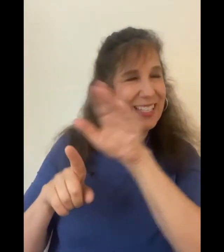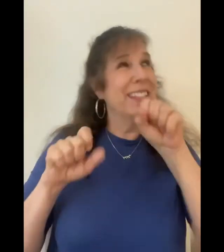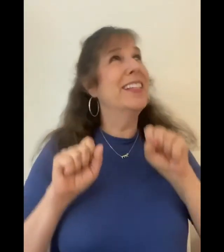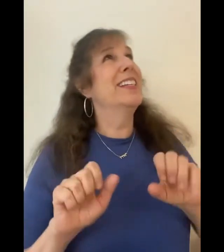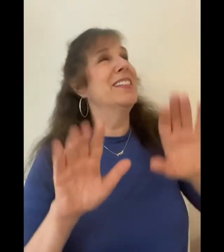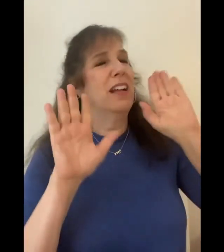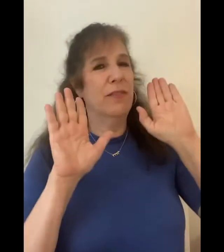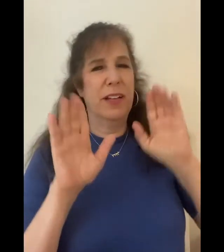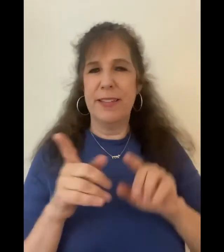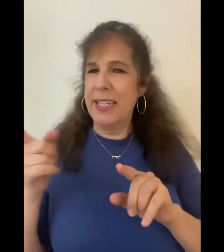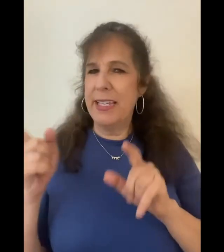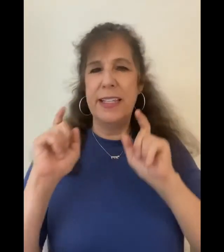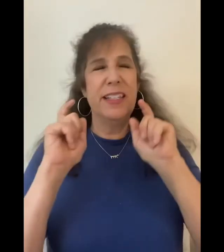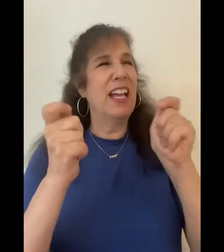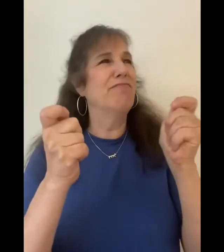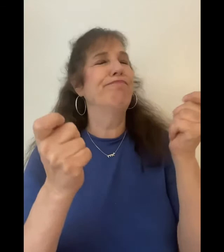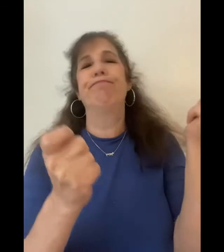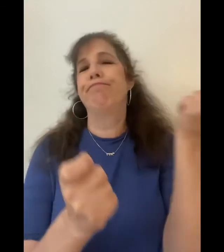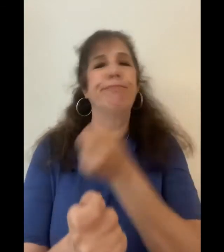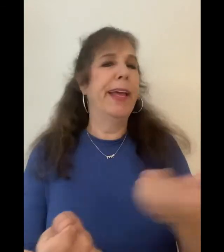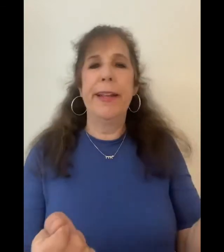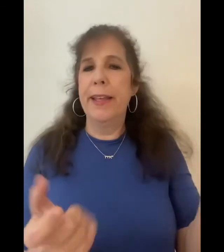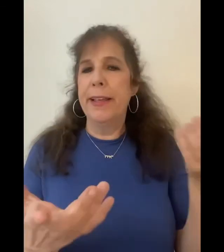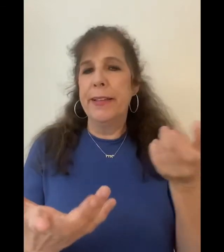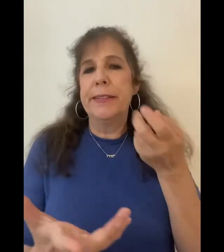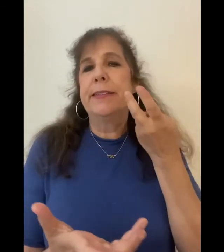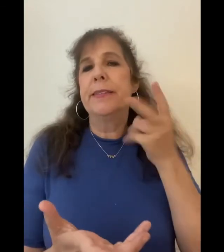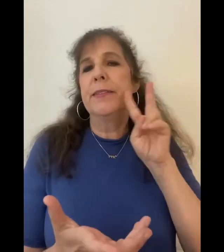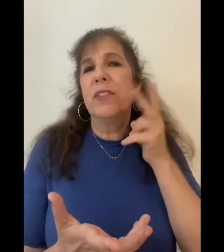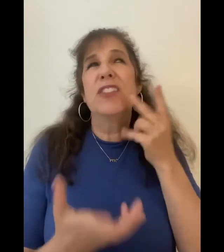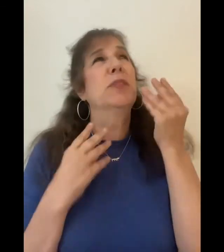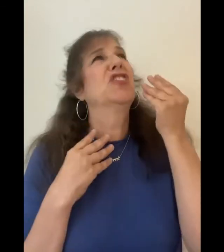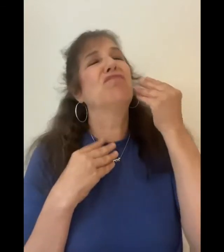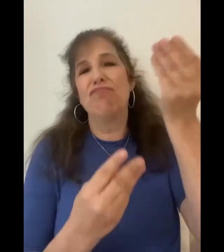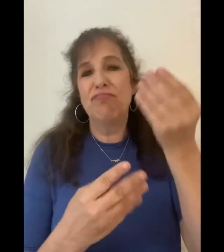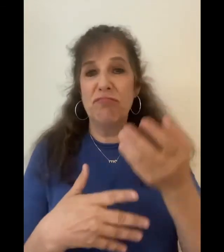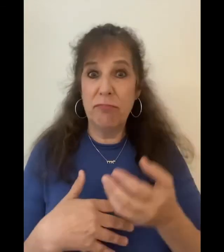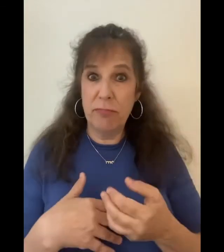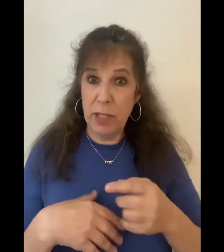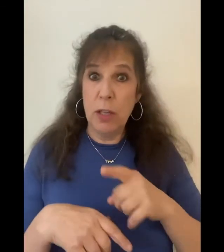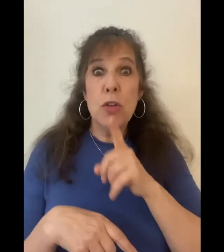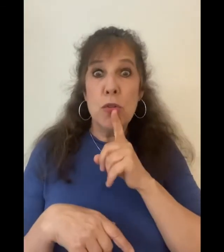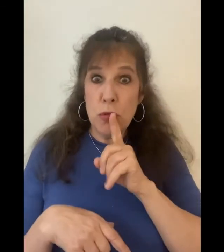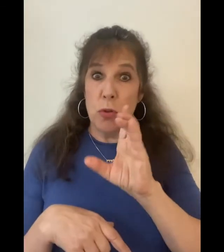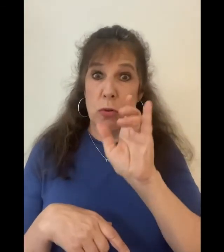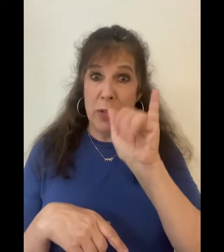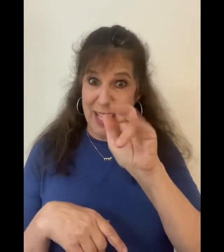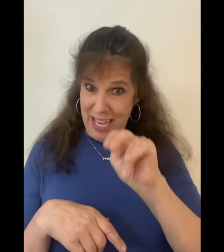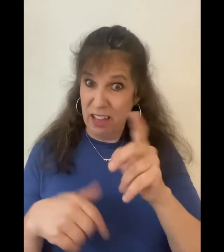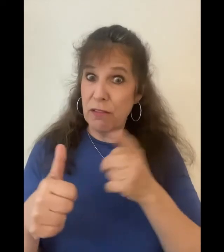random fruit of vegetables that he grew. So that, even though Cain was first and had the initiative, but the